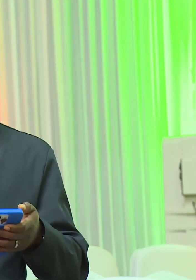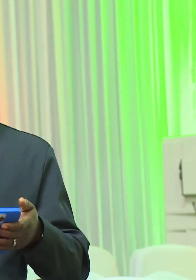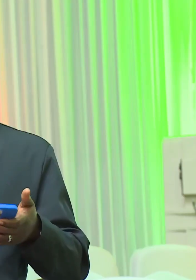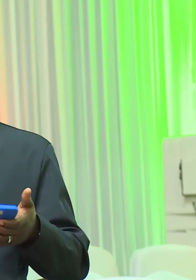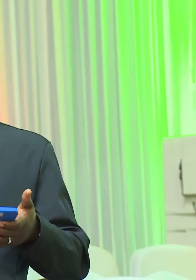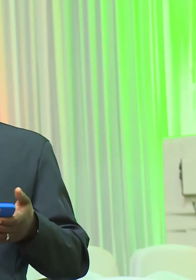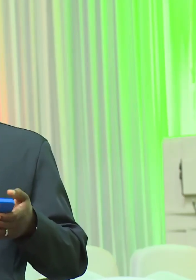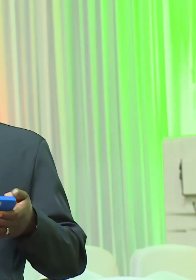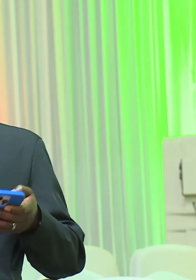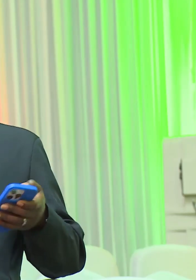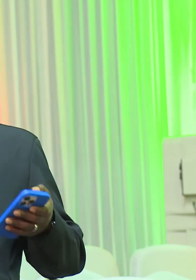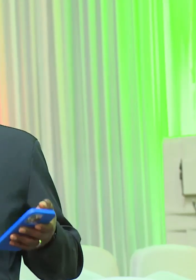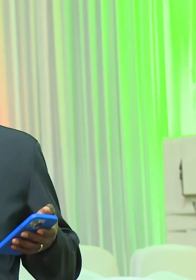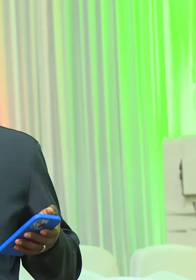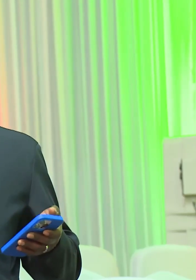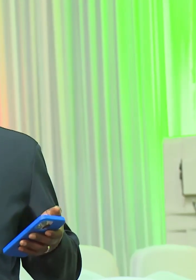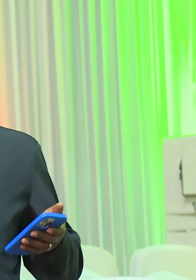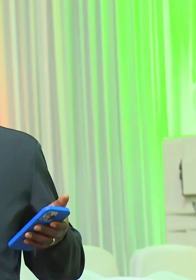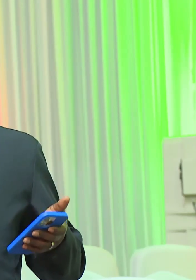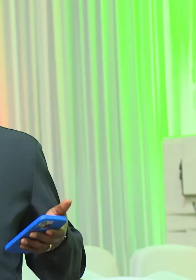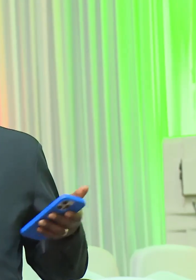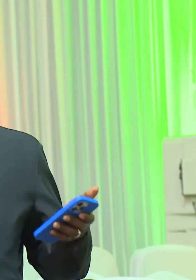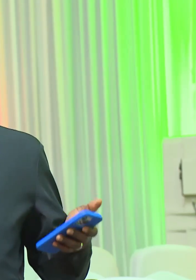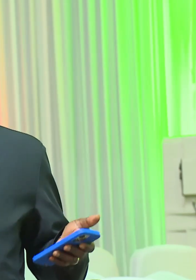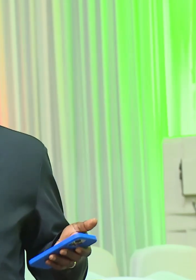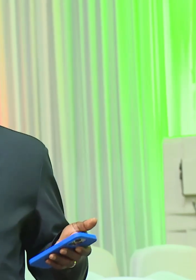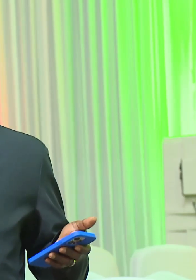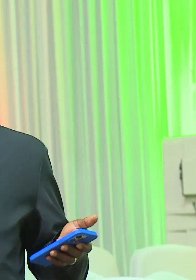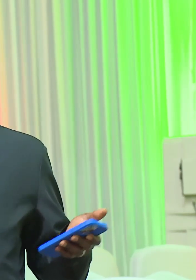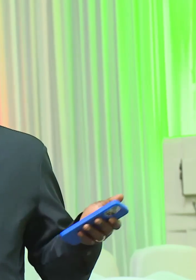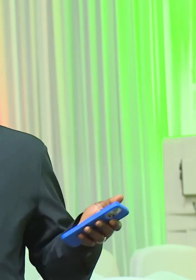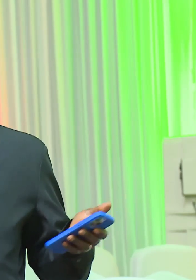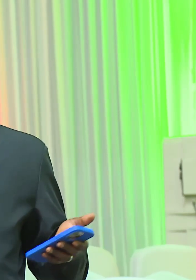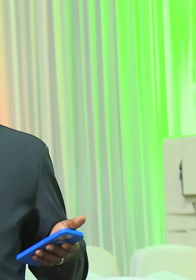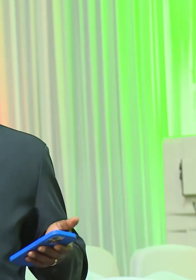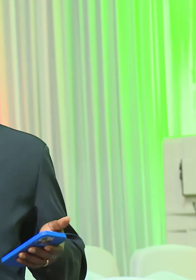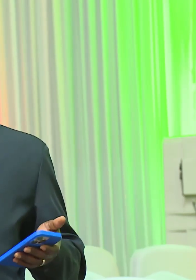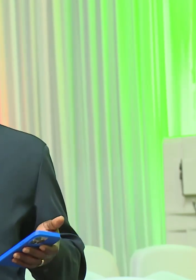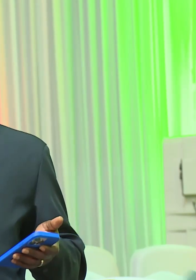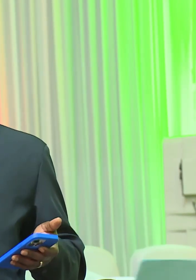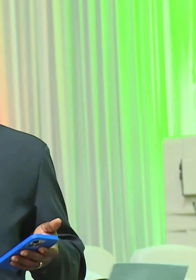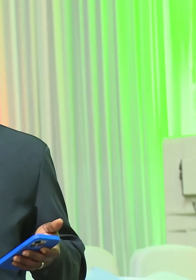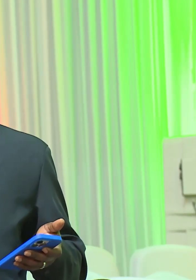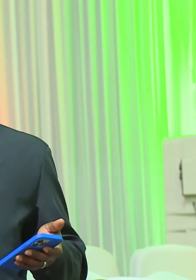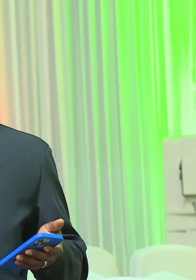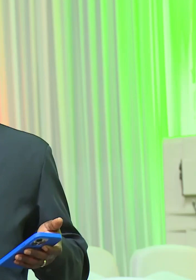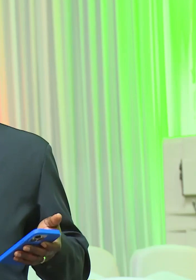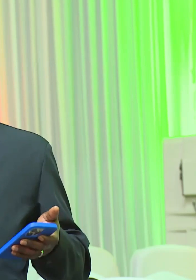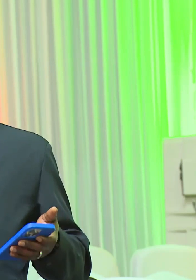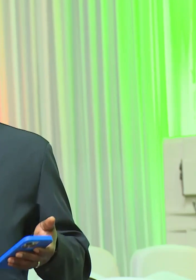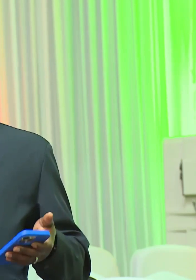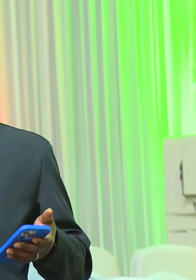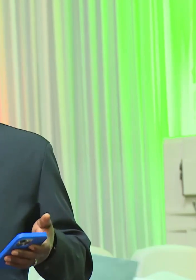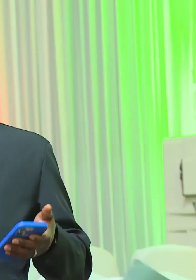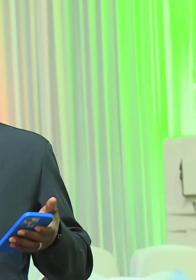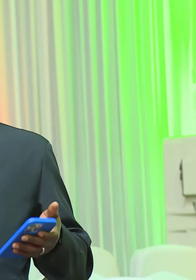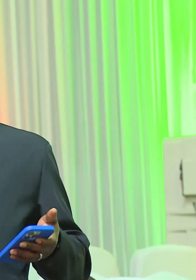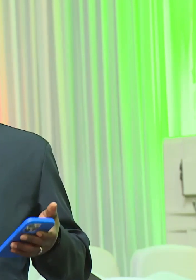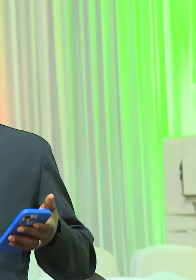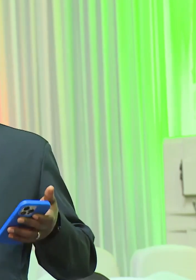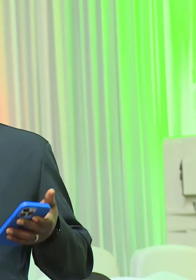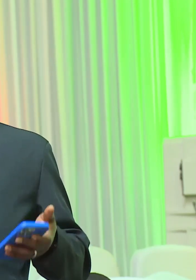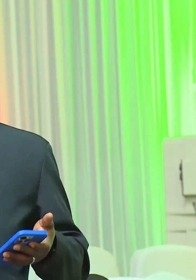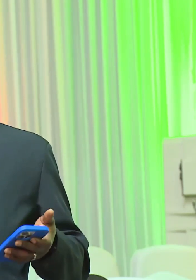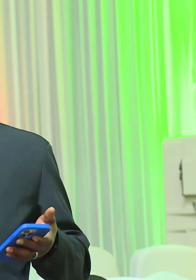about etiological management. It's also expensive, as you also saw in your presentation. How do we address